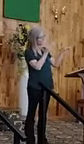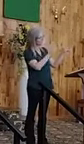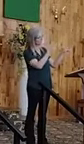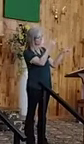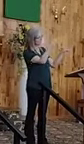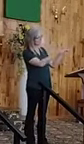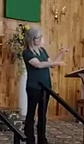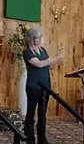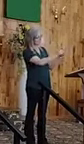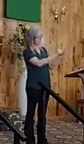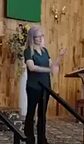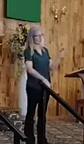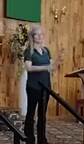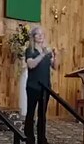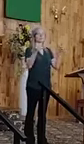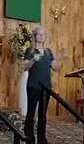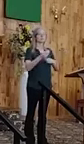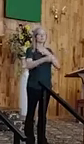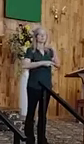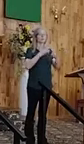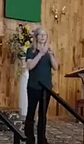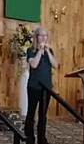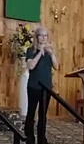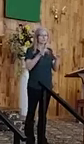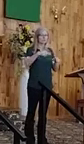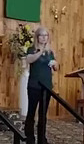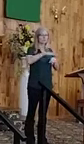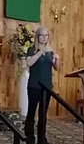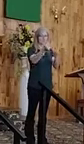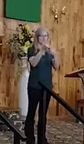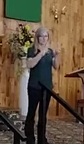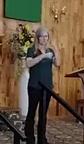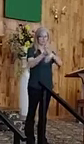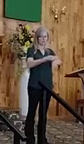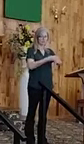The sin of the world, blessed are those called to the supper of the Lamb.